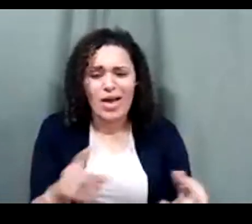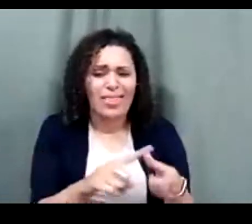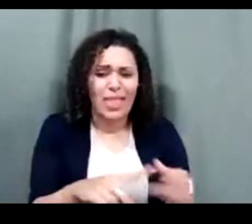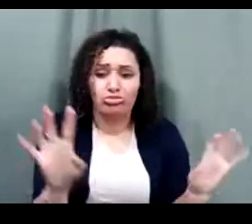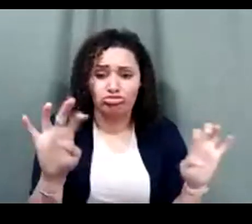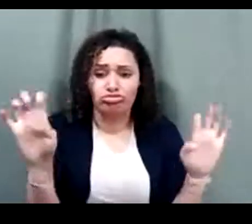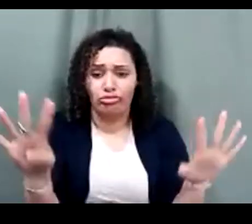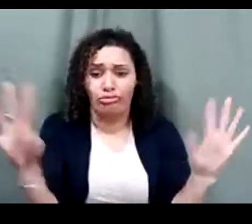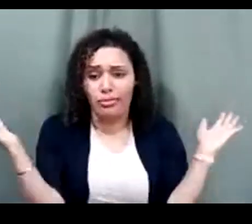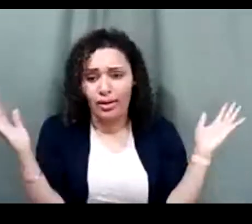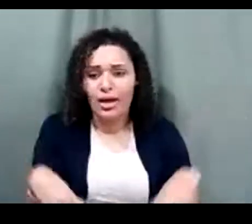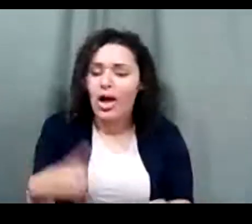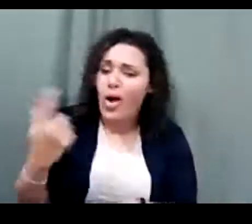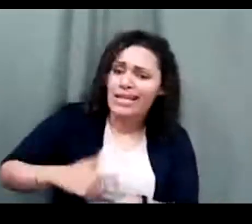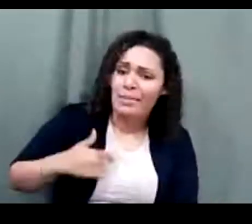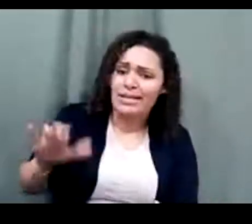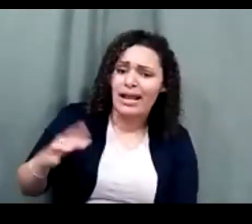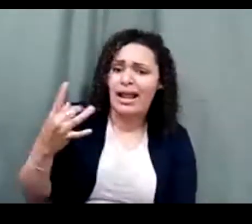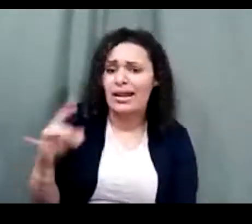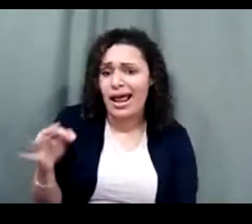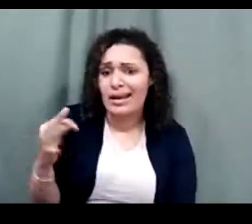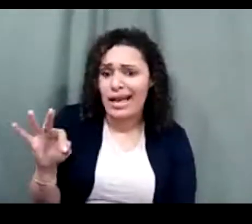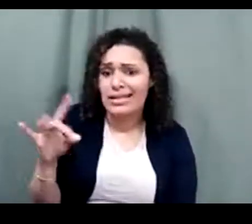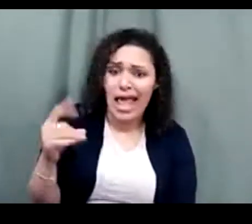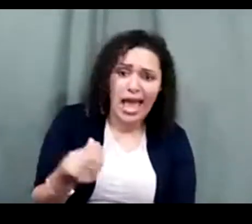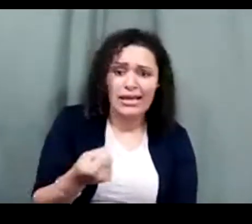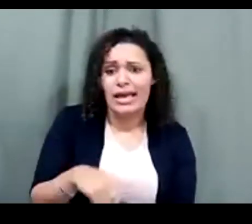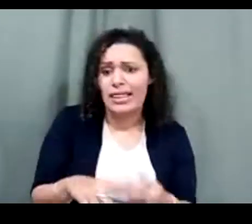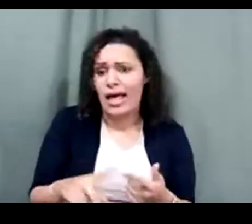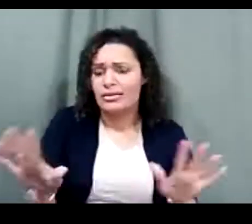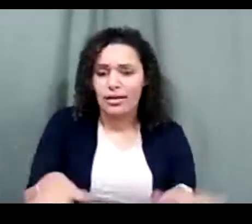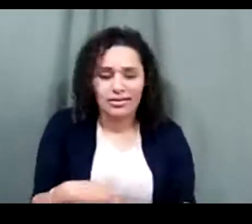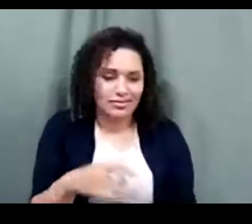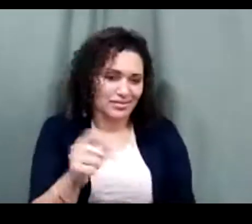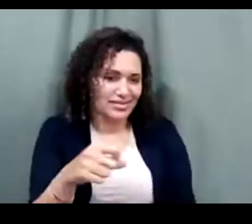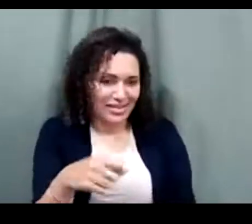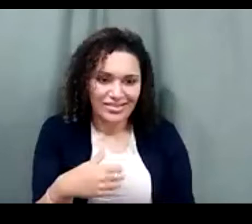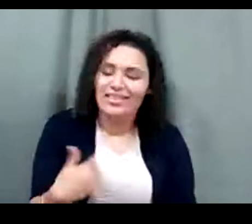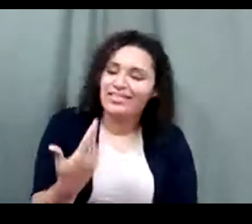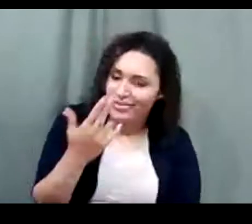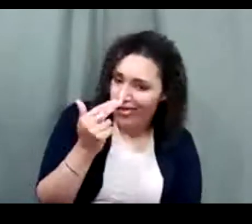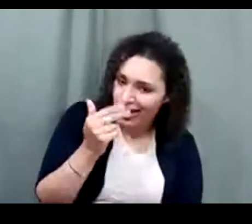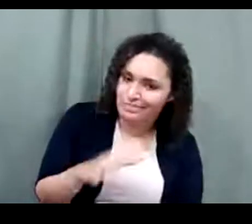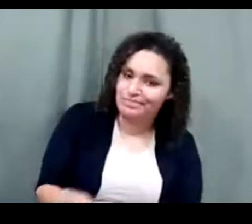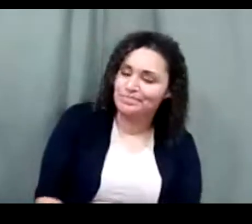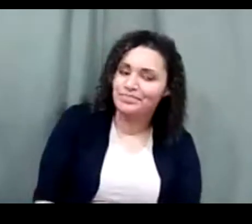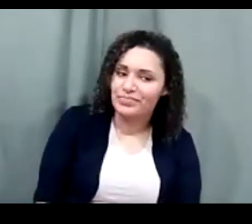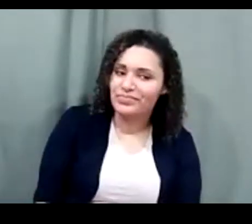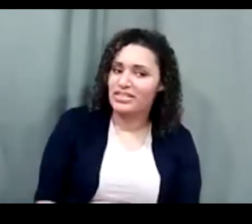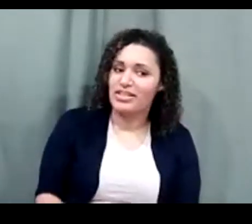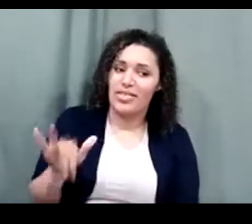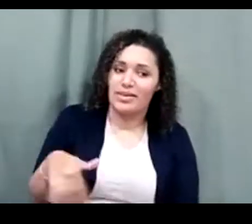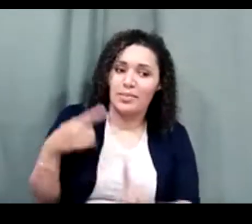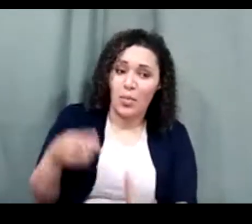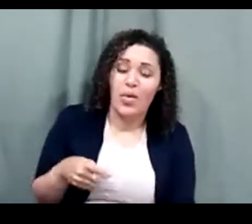one time I did it in 1980. Yeah, exactly. Right. It's kind of funny. So, but that's step one. And then once